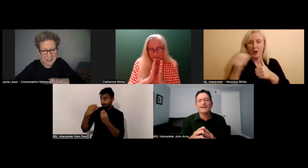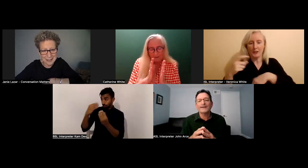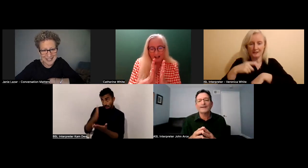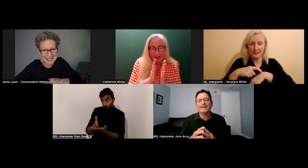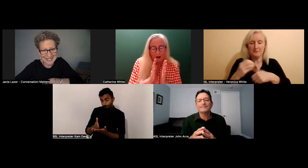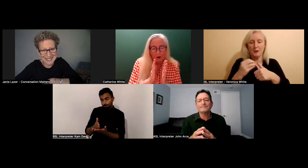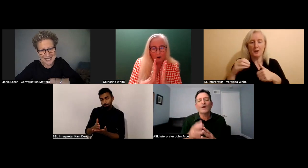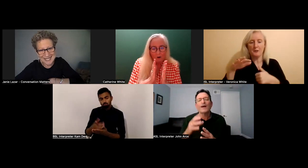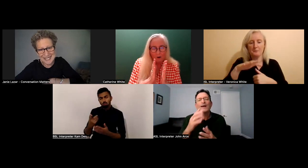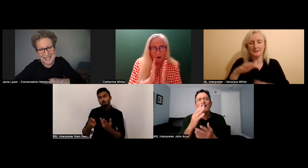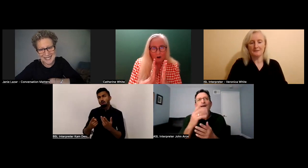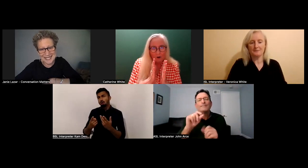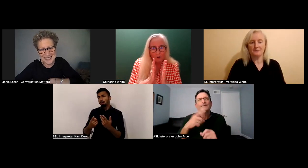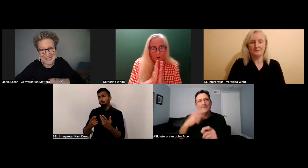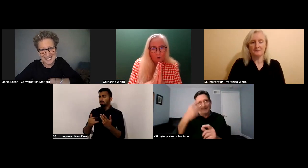you were saying.